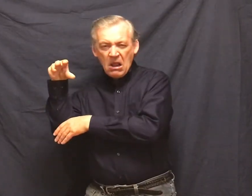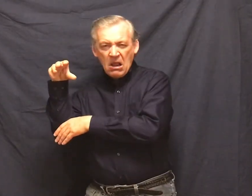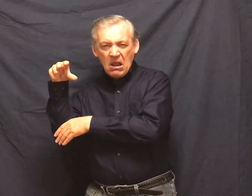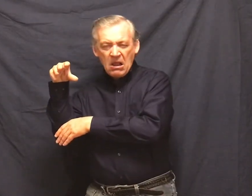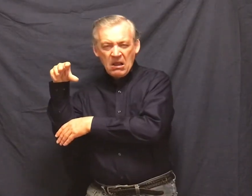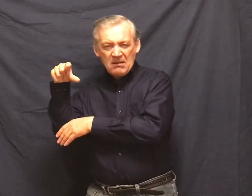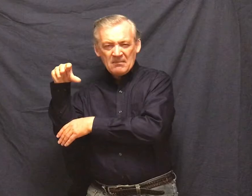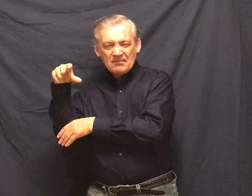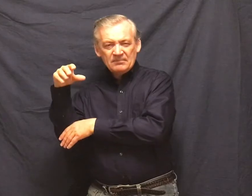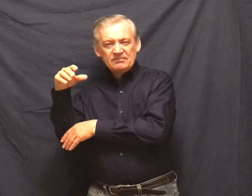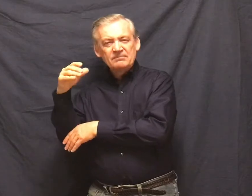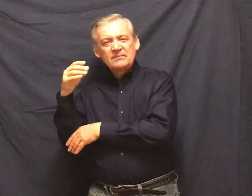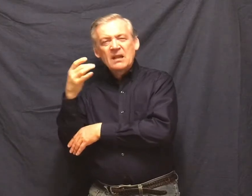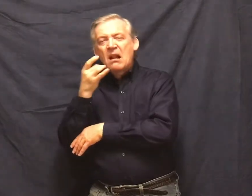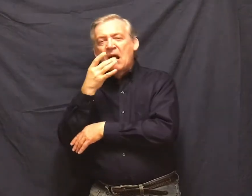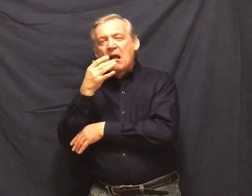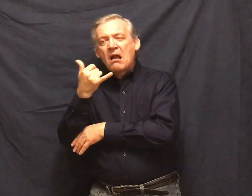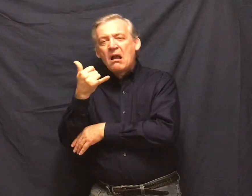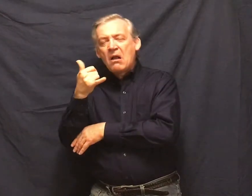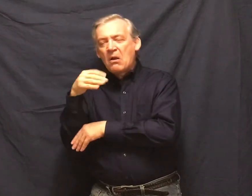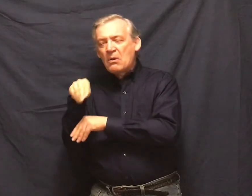Crooks sat on his bunk.